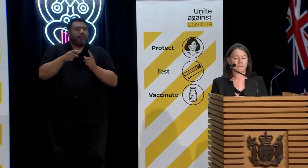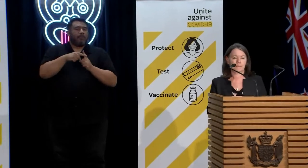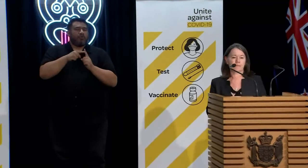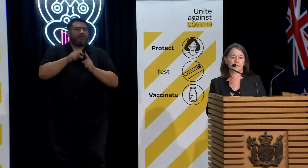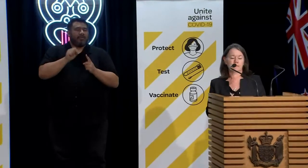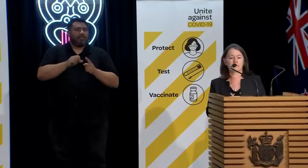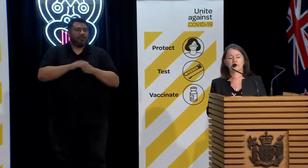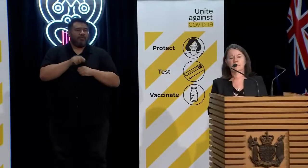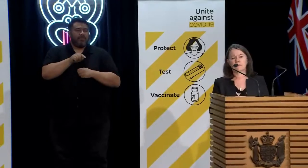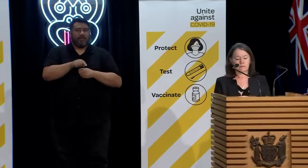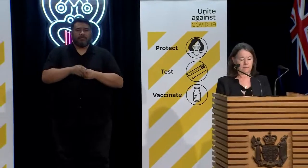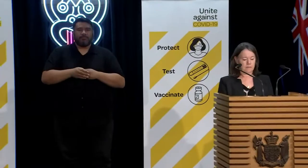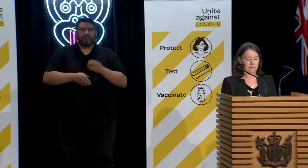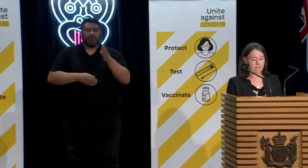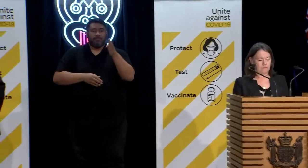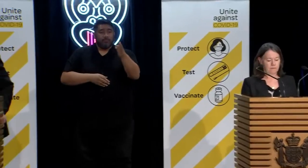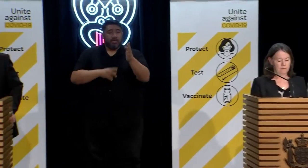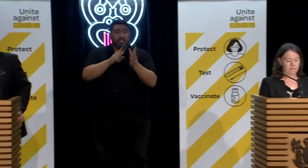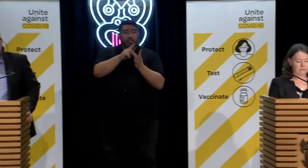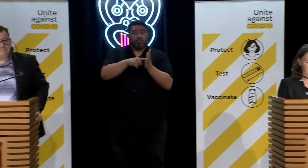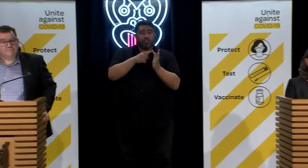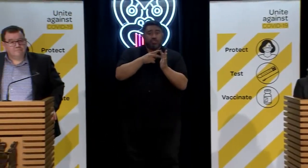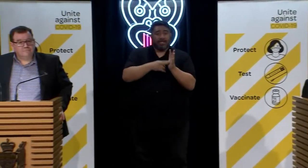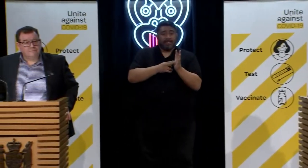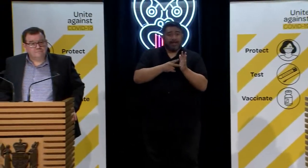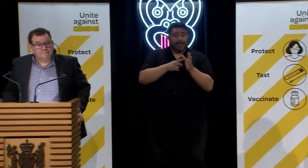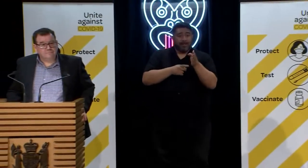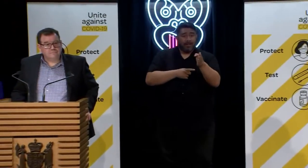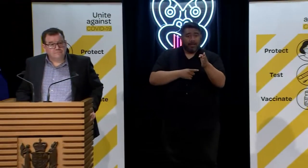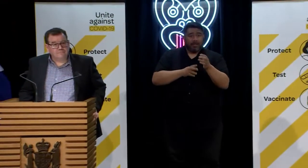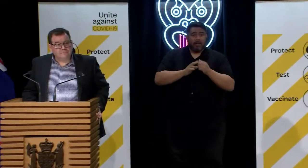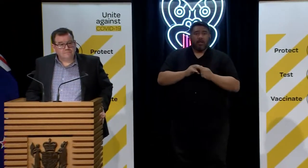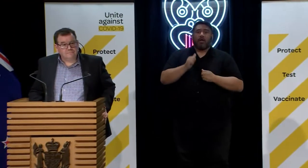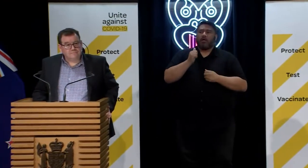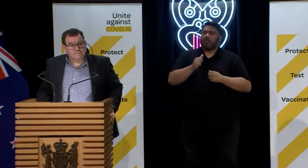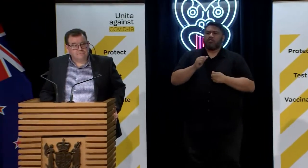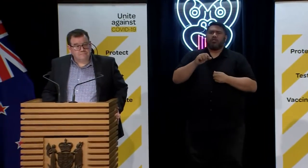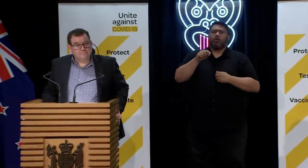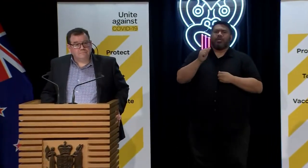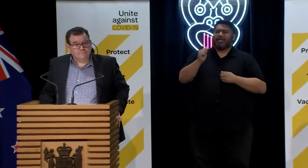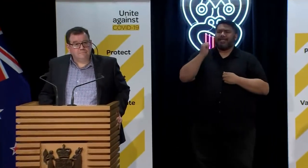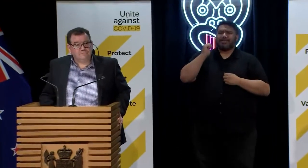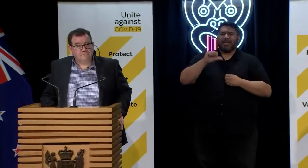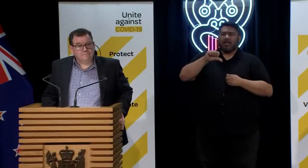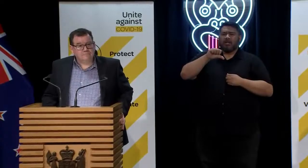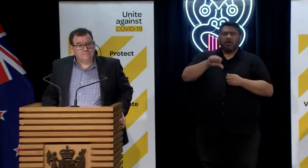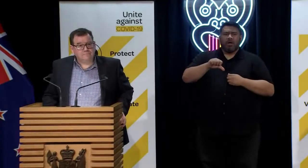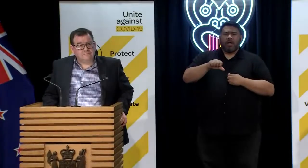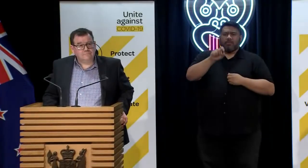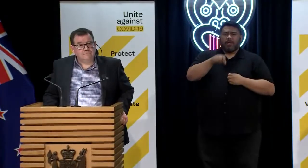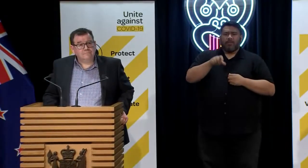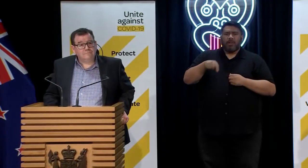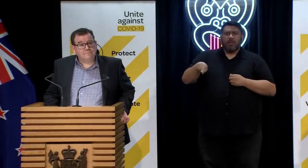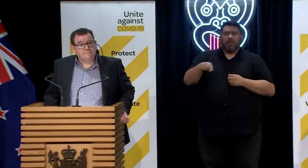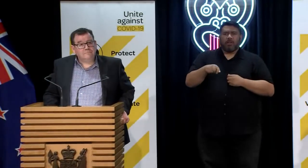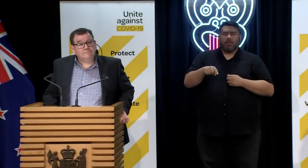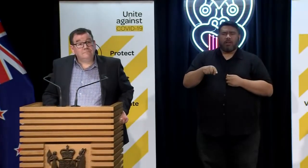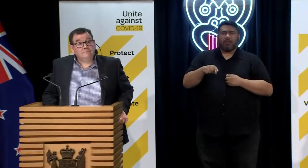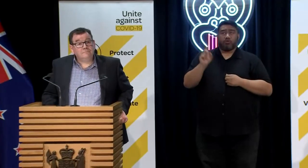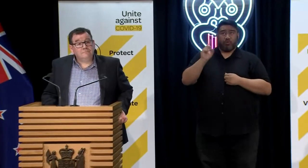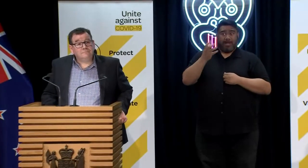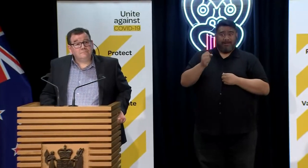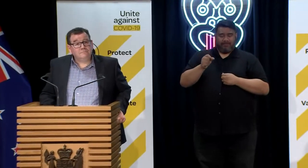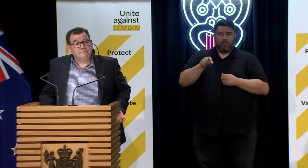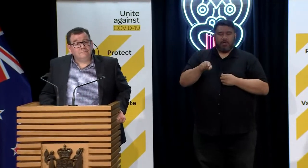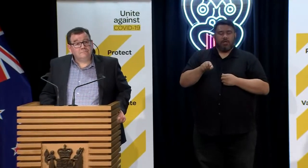Gina? 9 of the 15 cases yesterday were out in the community. Were they not